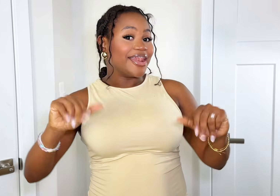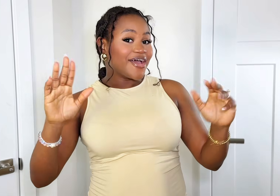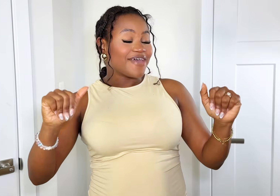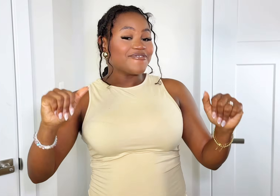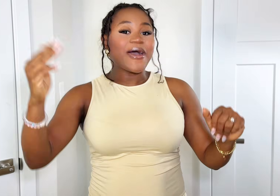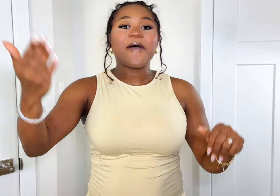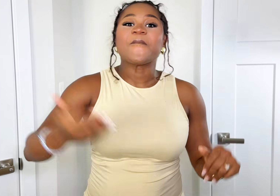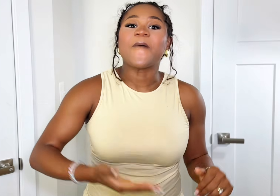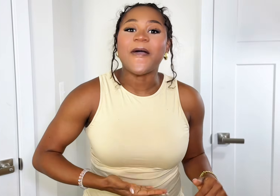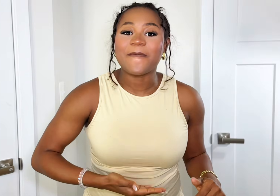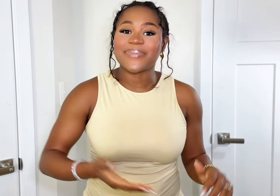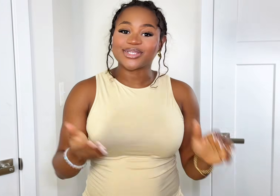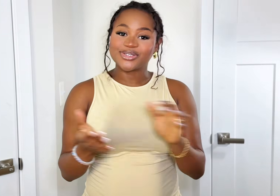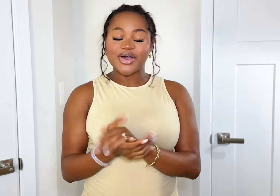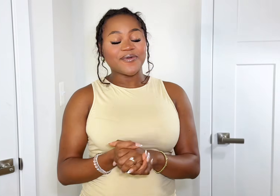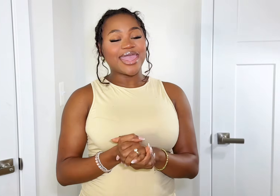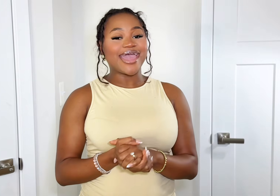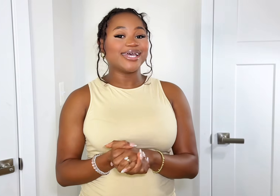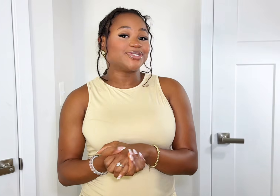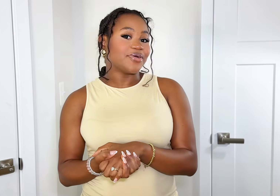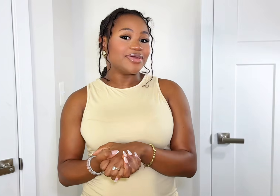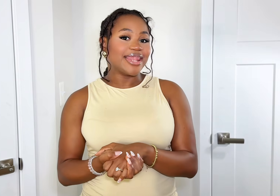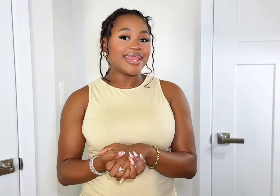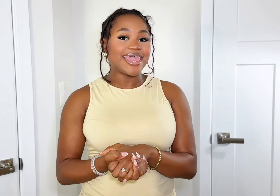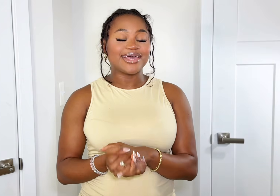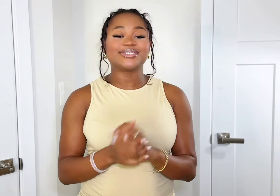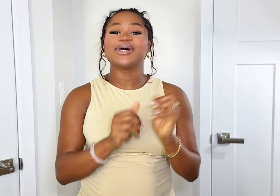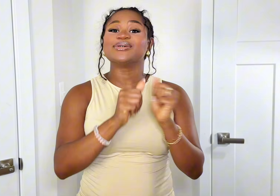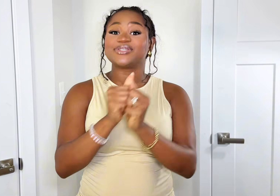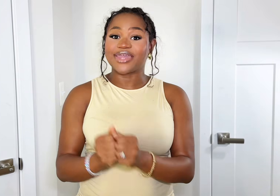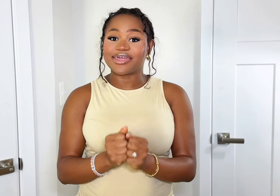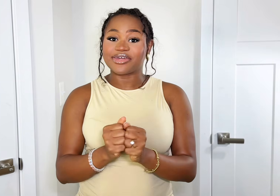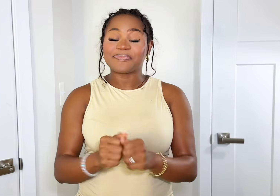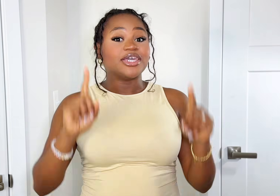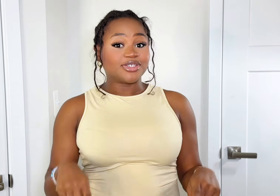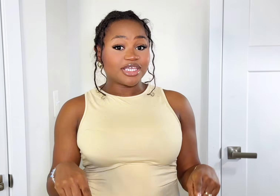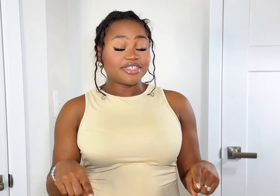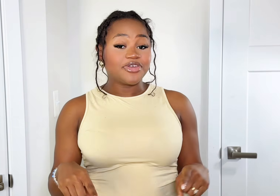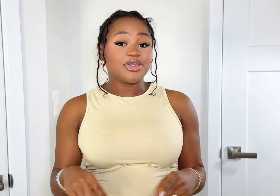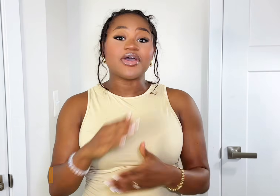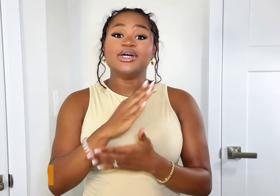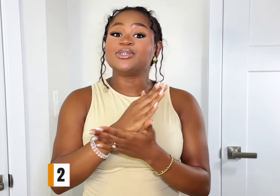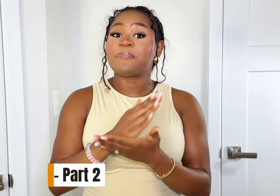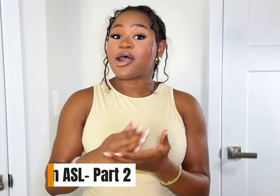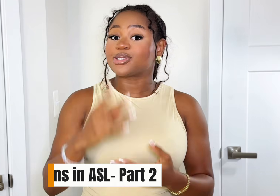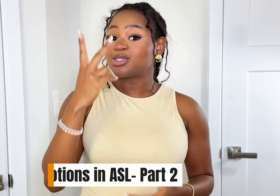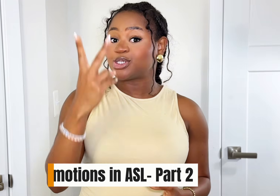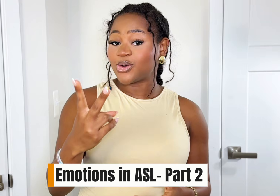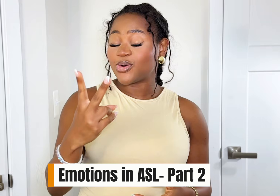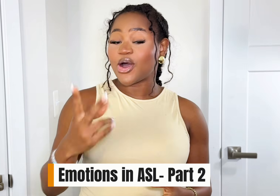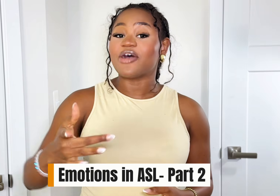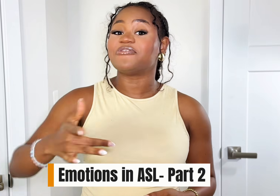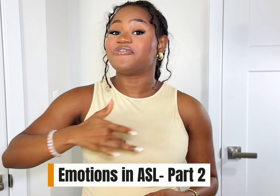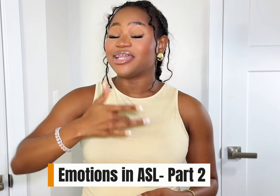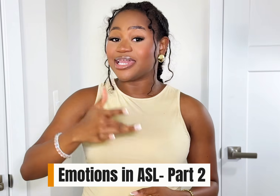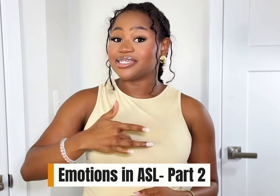Hello everyone, welcome back to Talk with Hands where we learn ASL together. So in today's video is part 2 of feelings